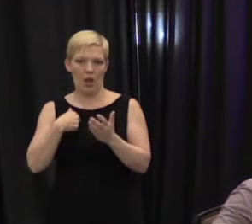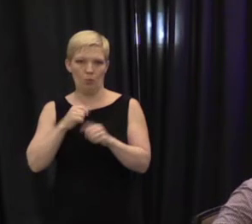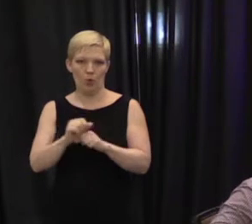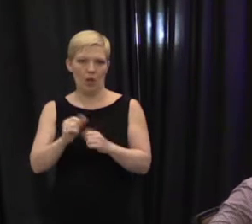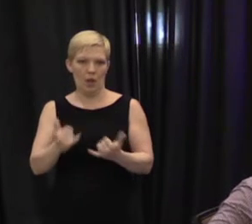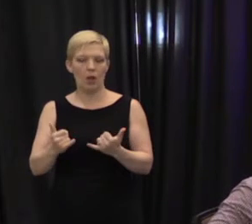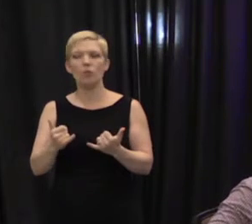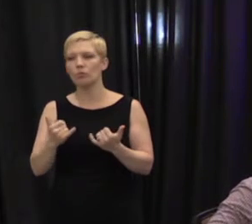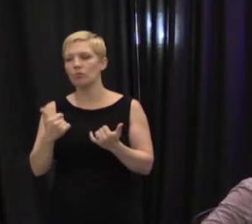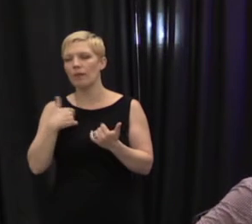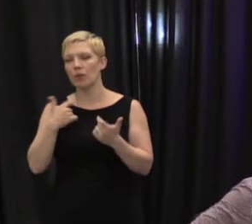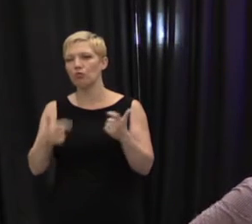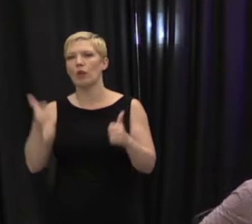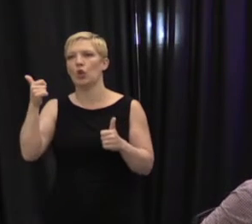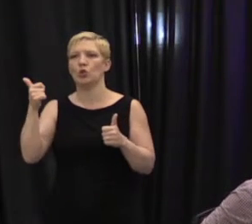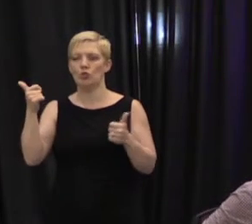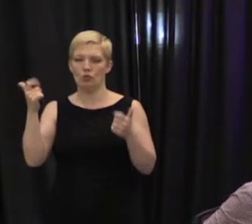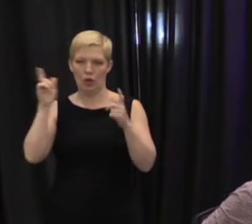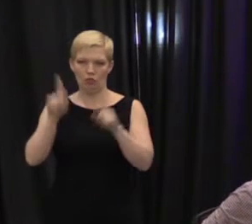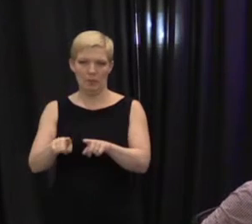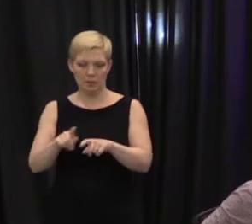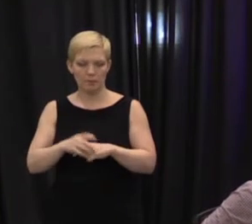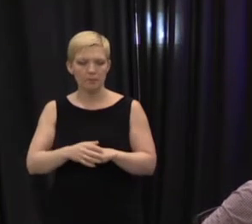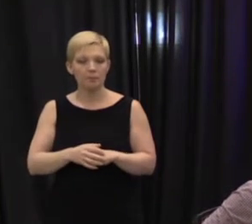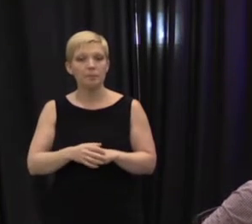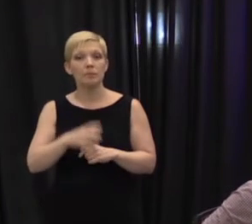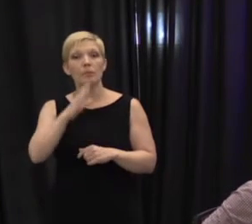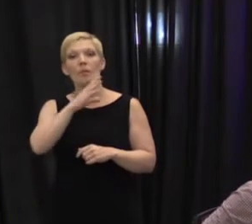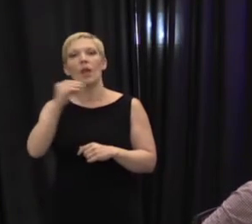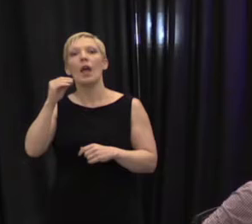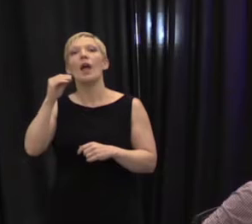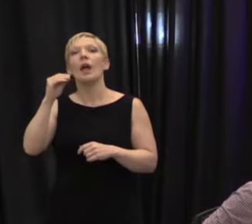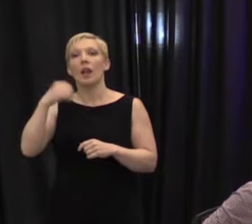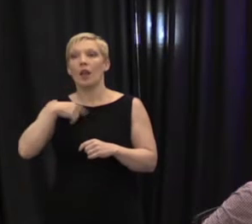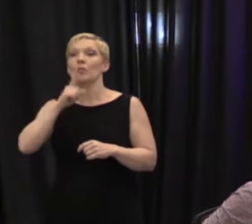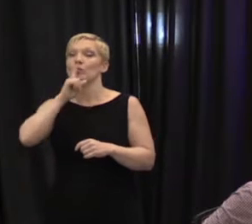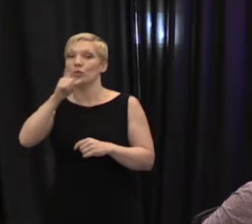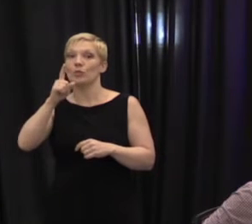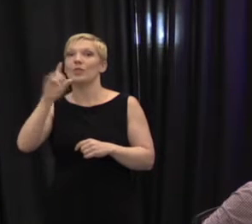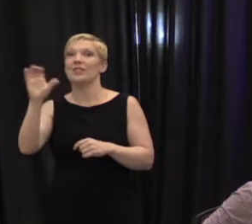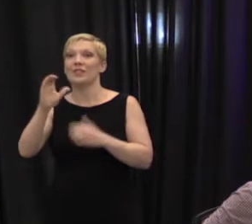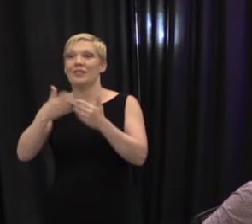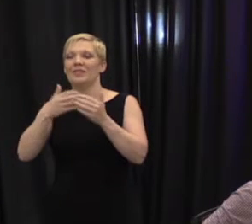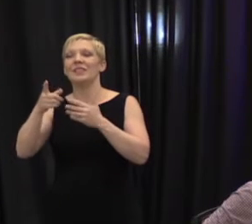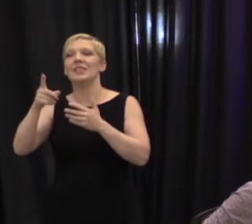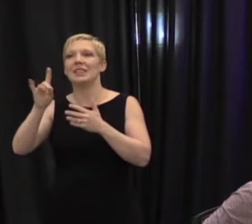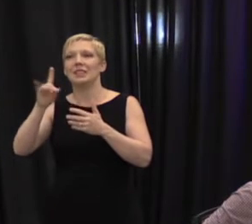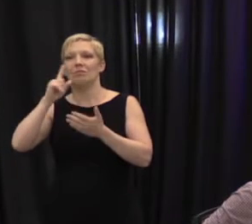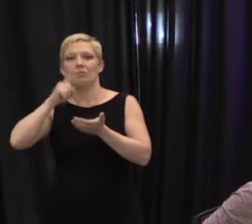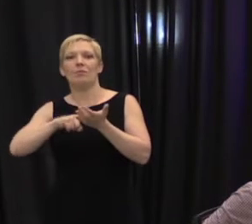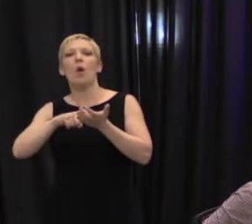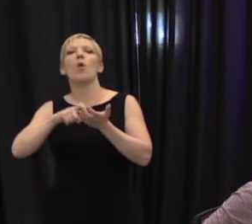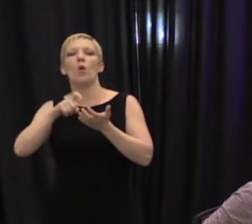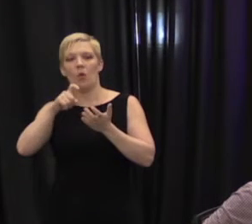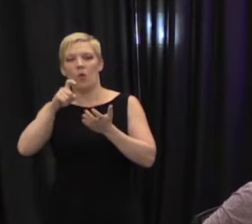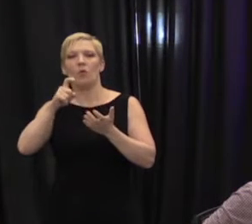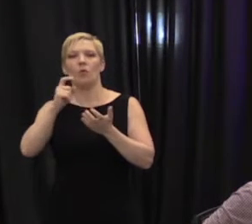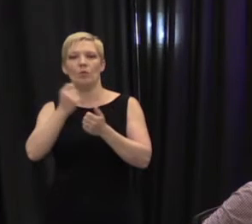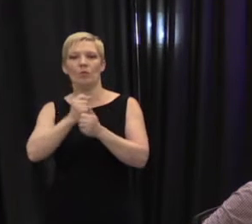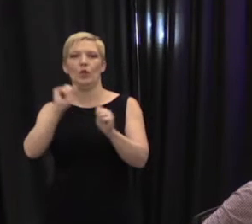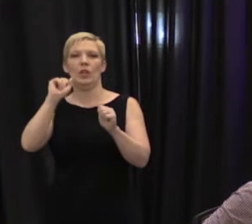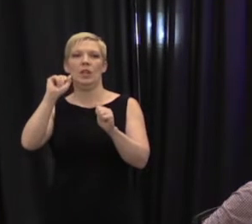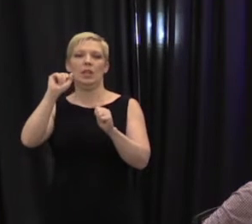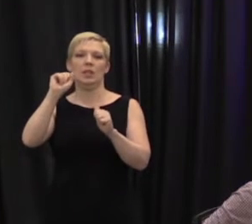conservatives have also kind of picked up on the notion that free speech is an important right. It is, you know, in some ways,